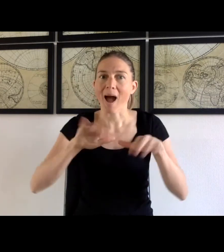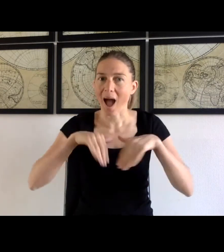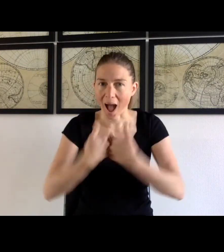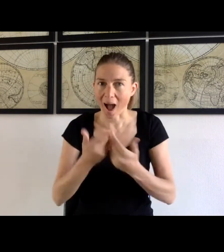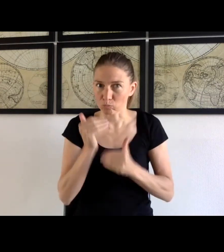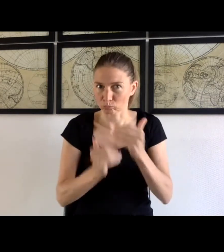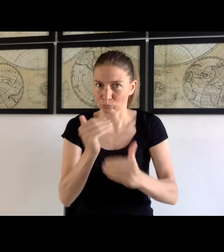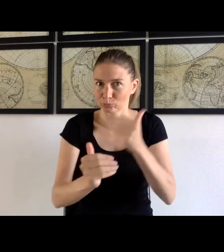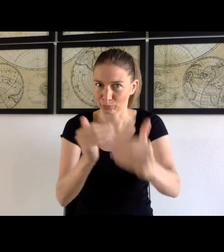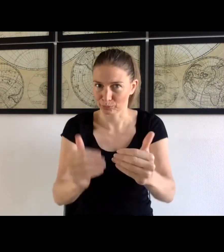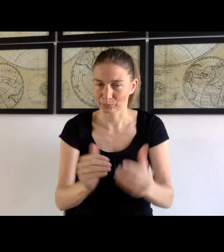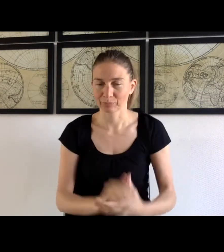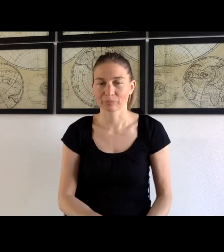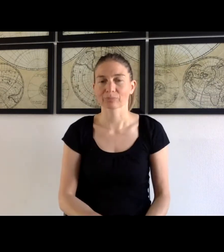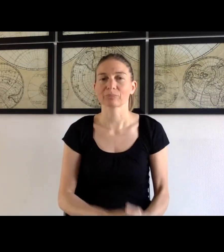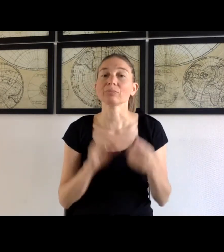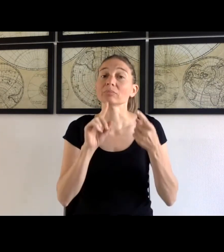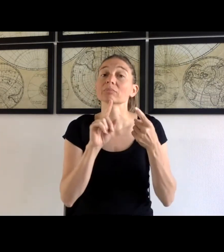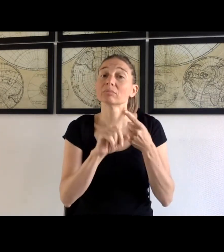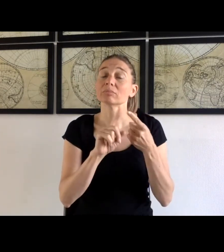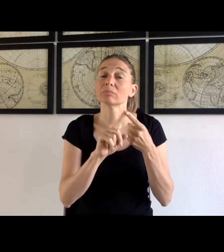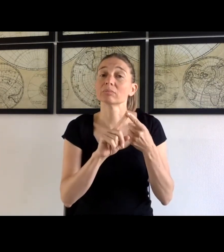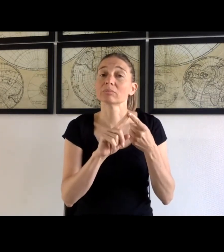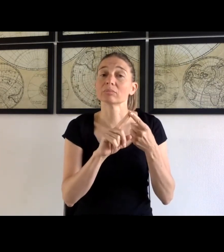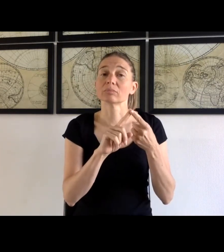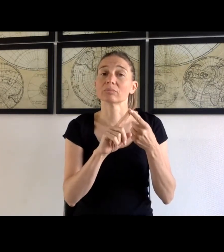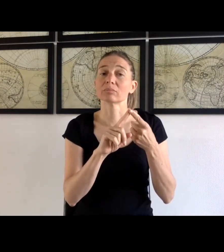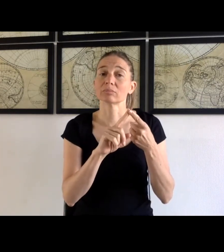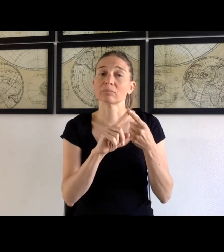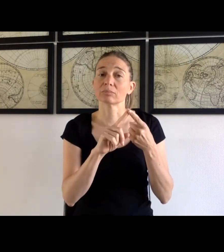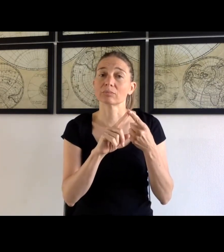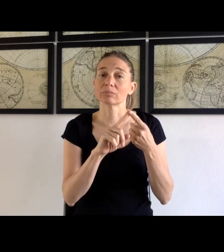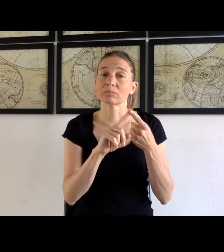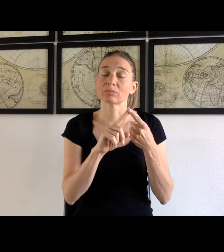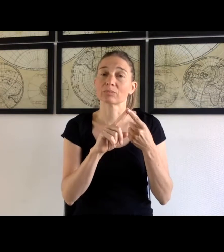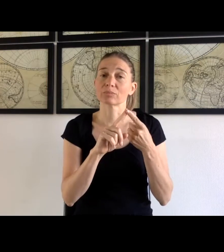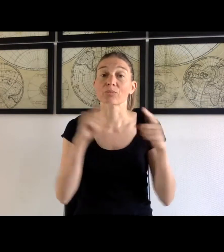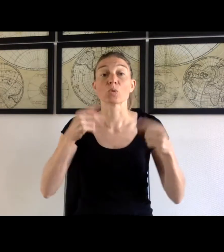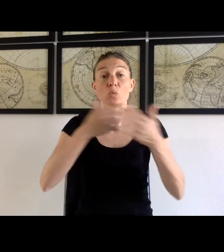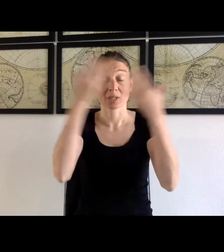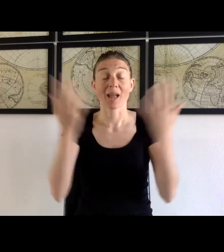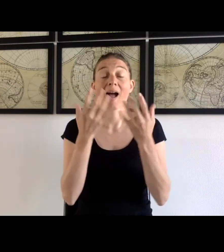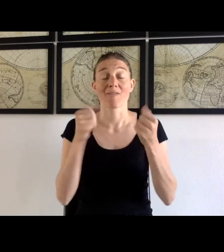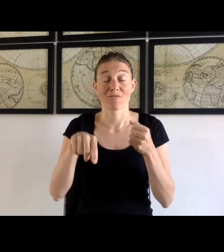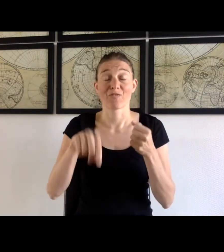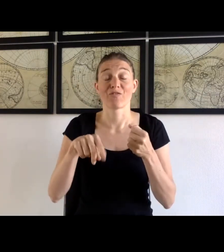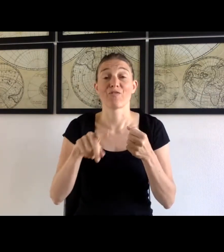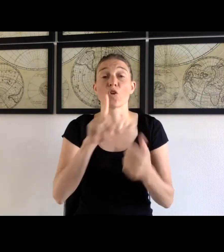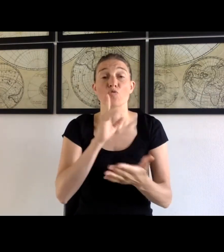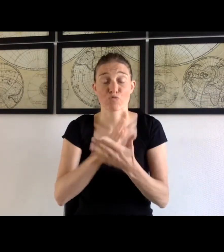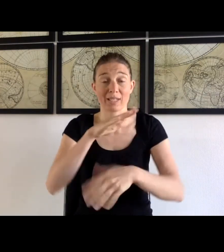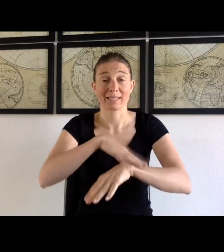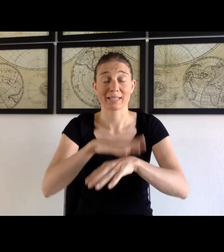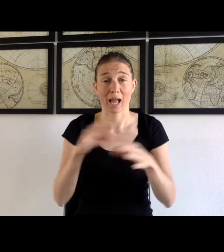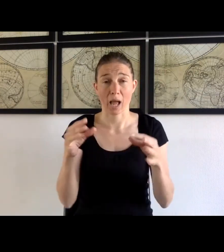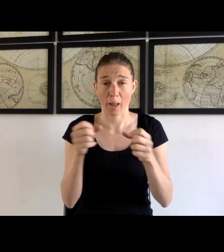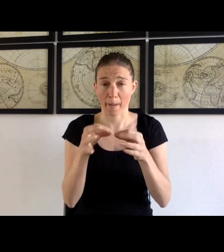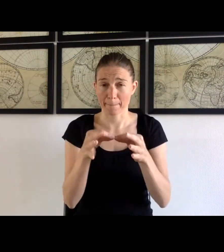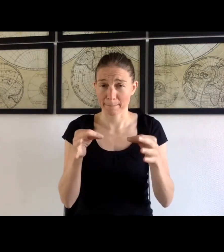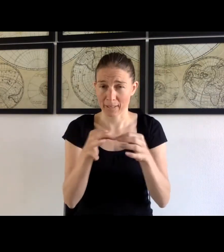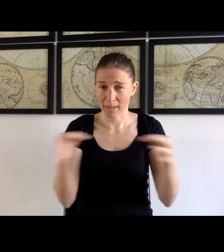The first thing to mention is that we have real-time captioning. You can find the link to